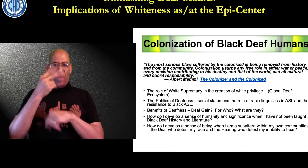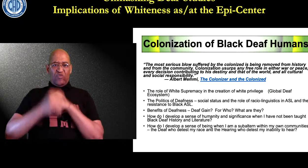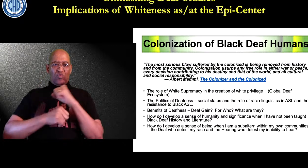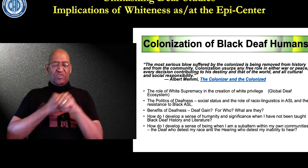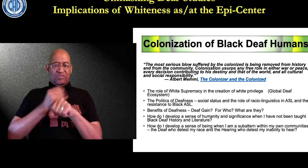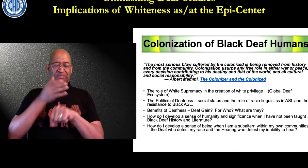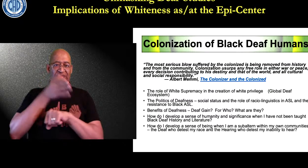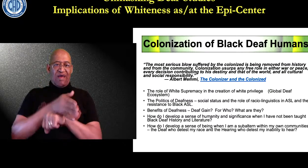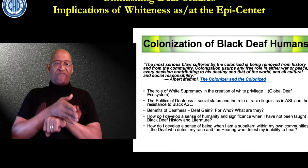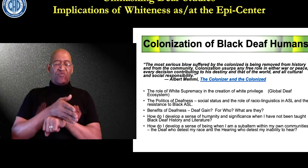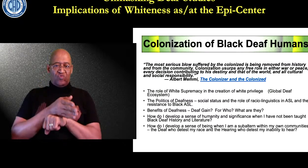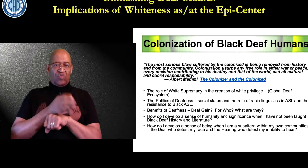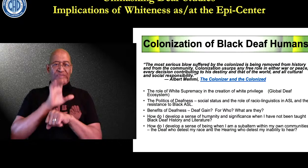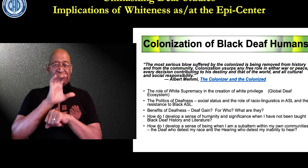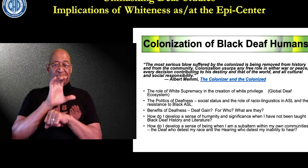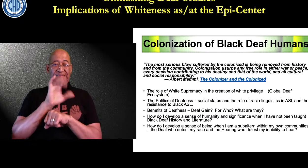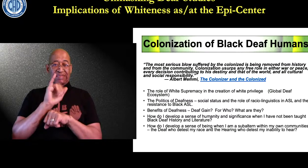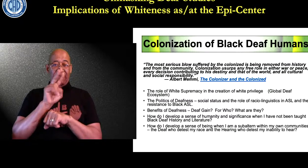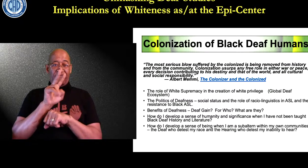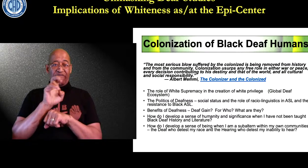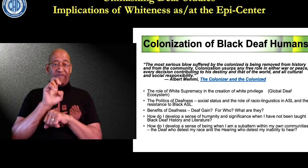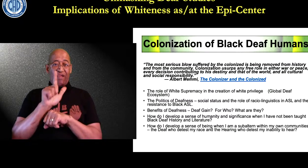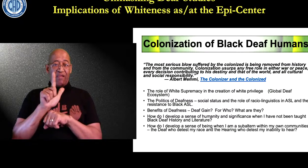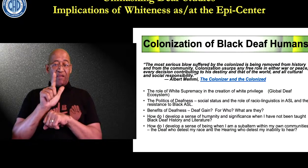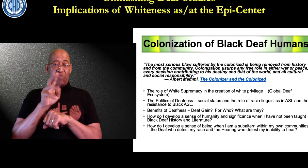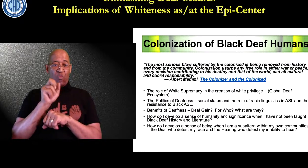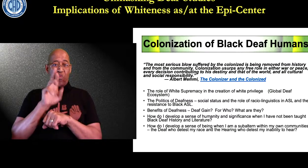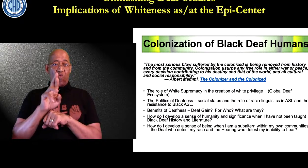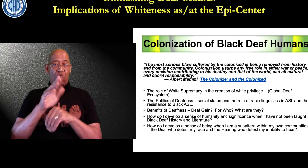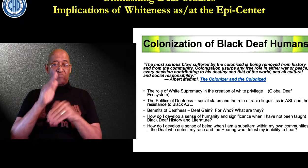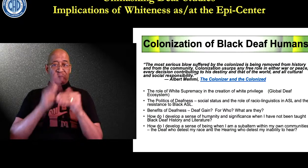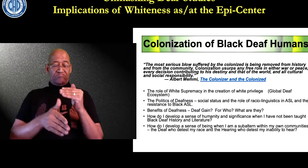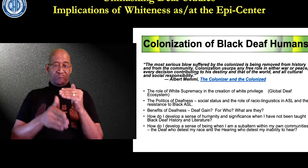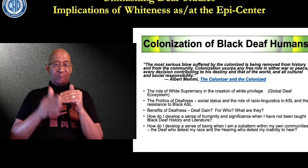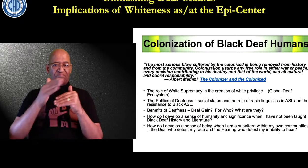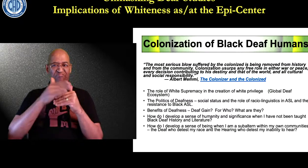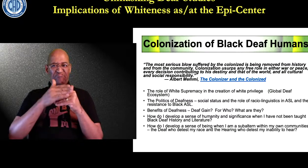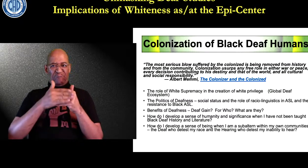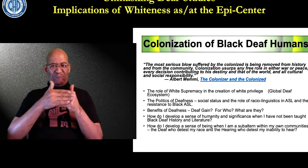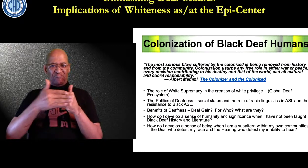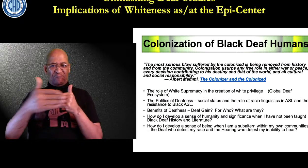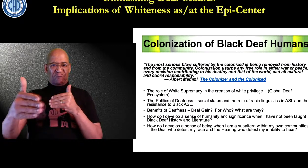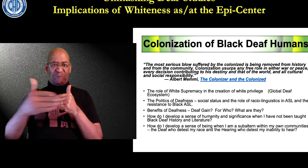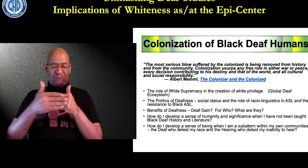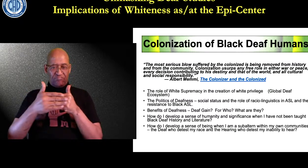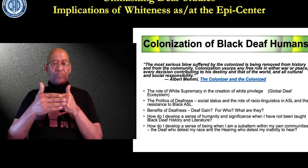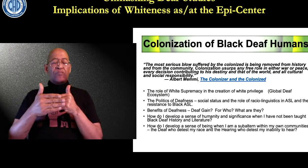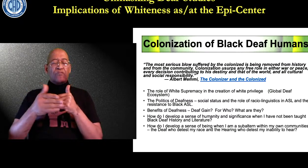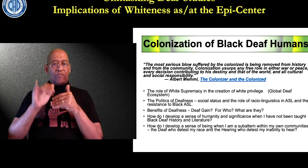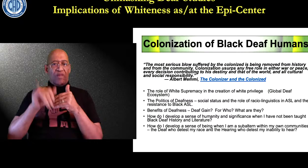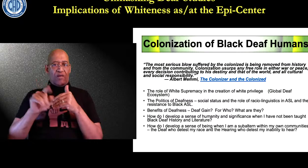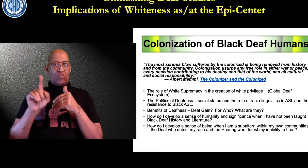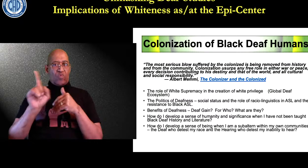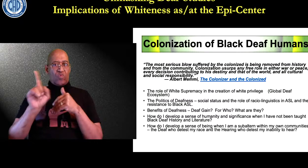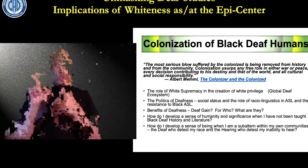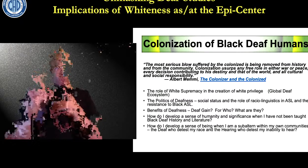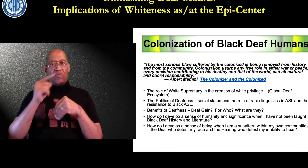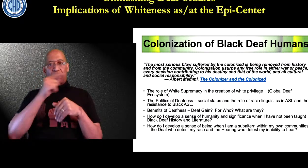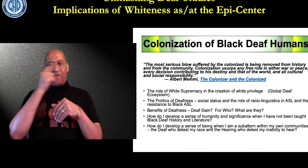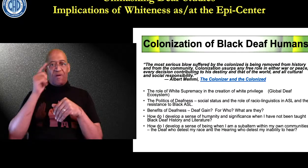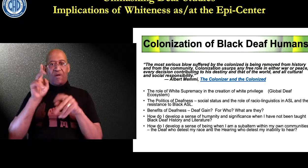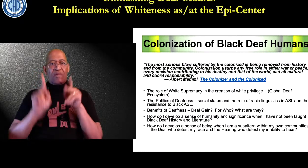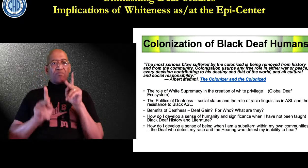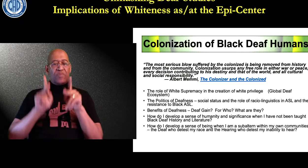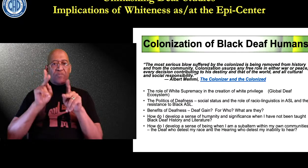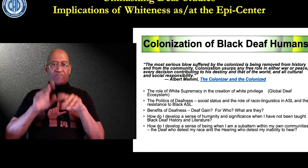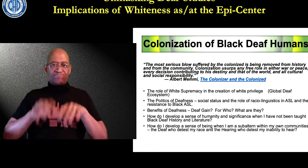It was during the Reconstruction time. It was 12 years after the Civil War